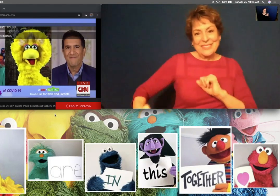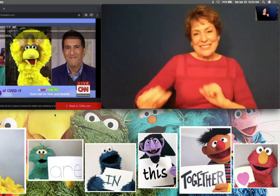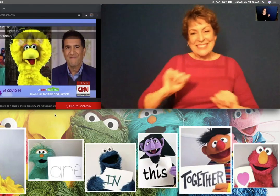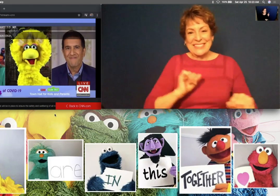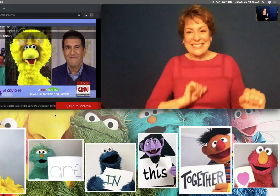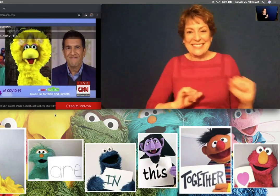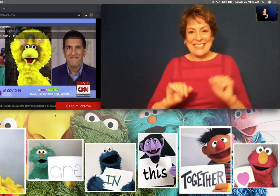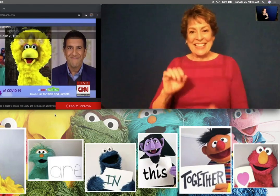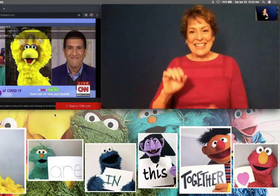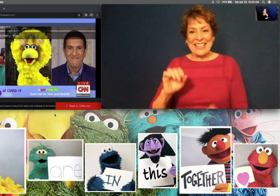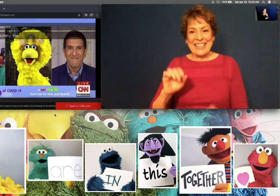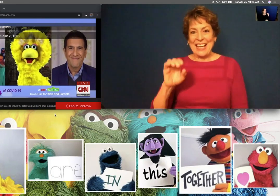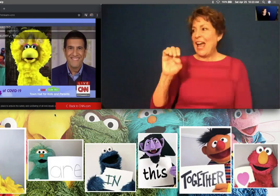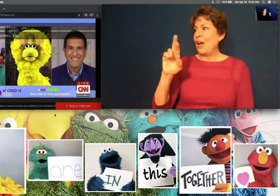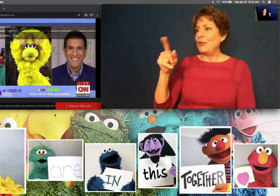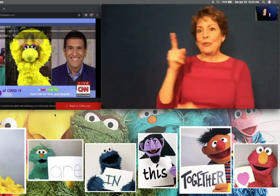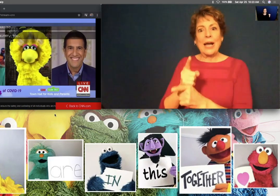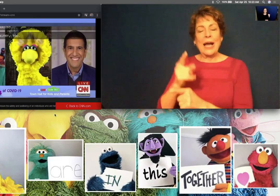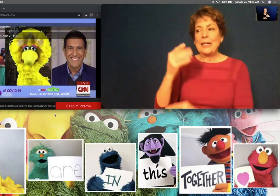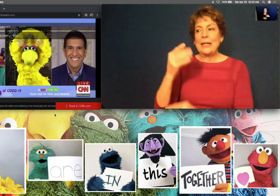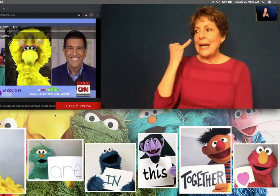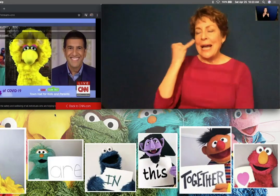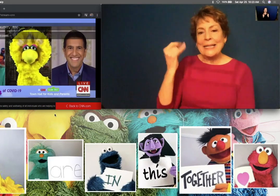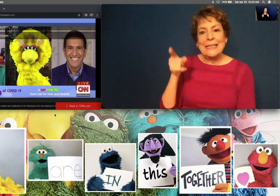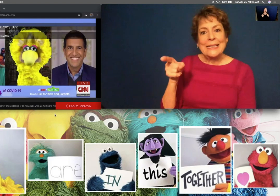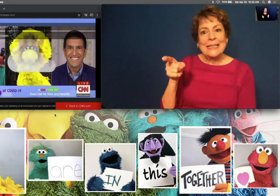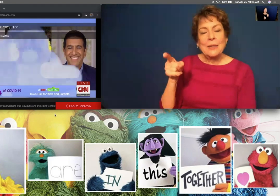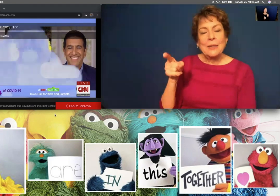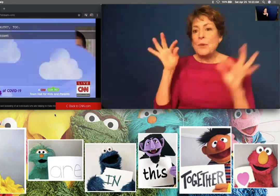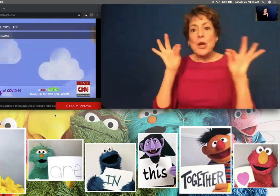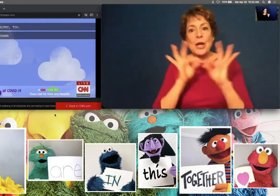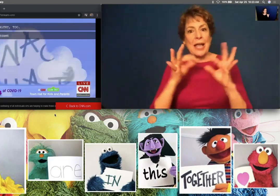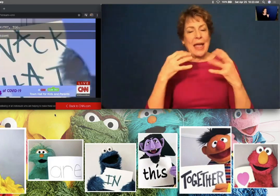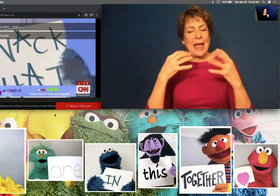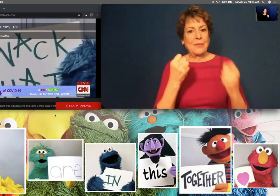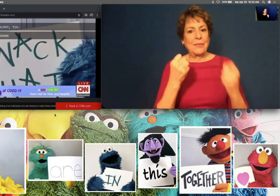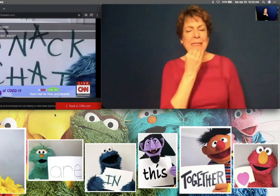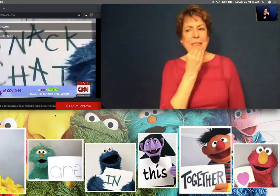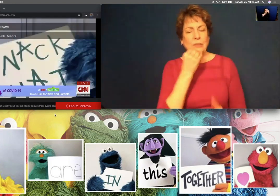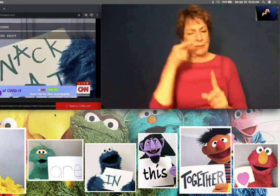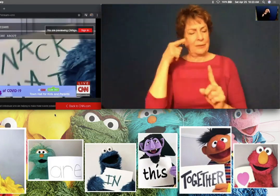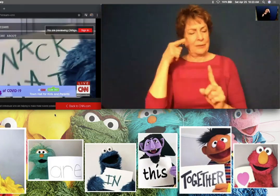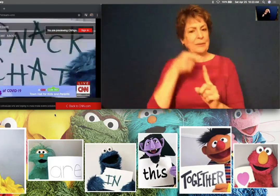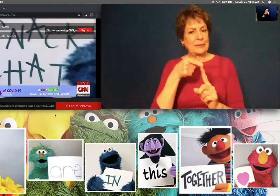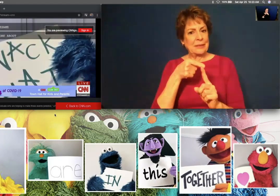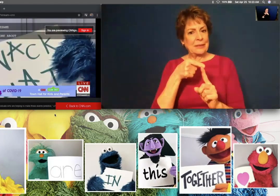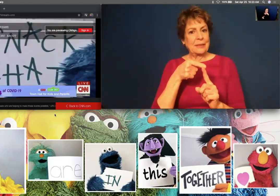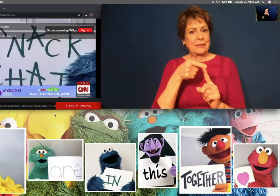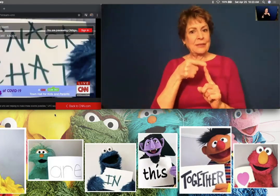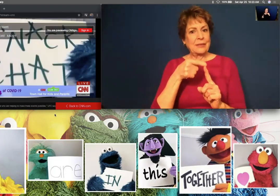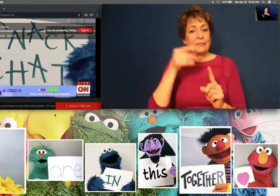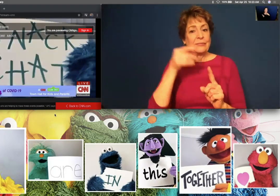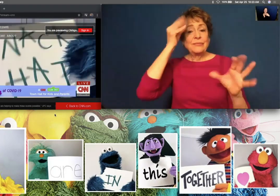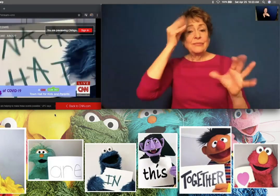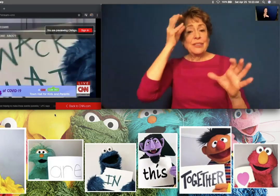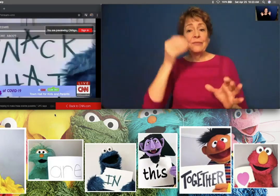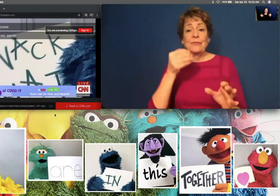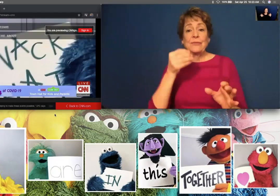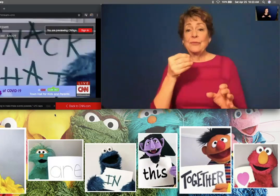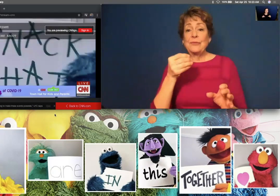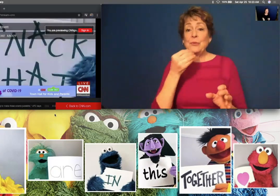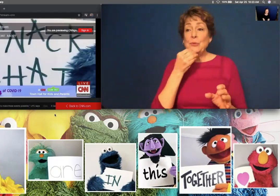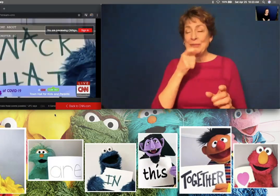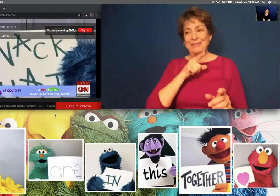on Sesame Street that knows more about eating than Cookie Monster. So let's check in with him now for a healthy snack. It's Snack